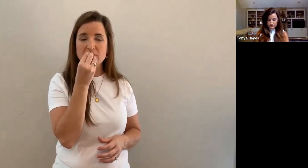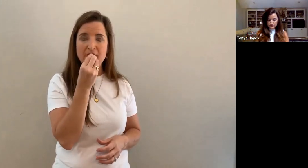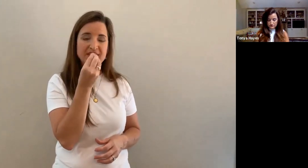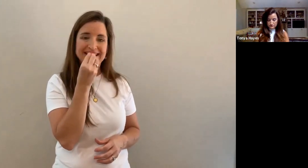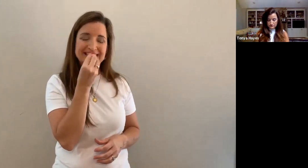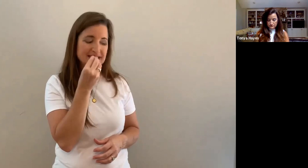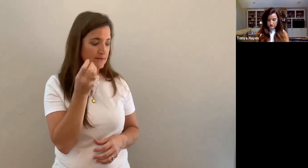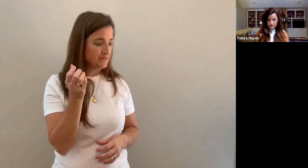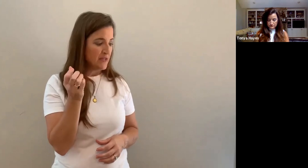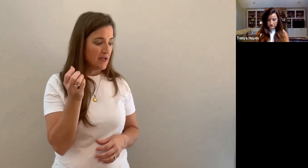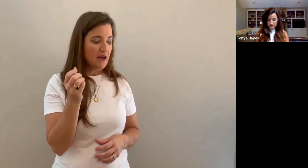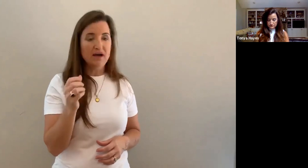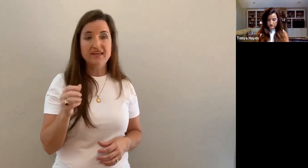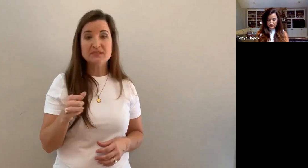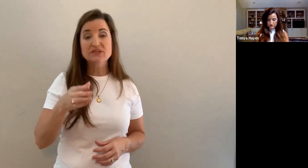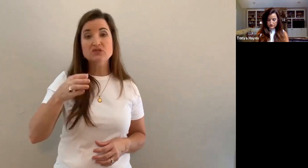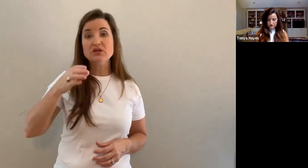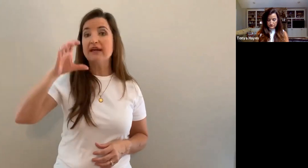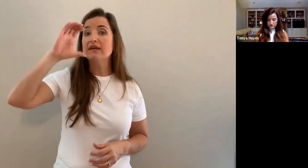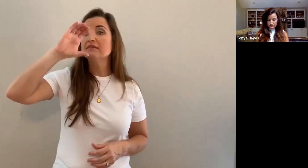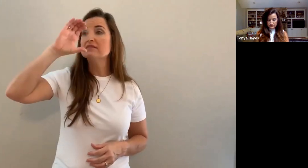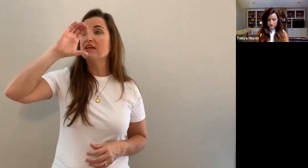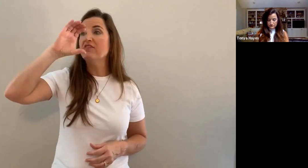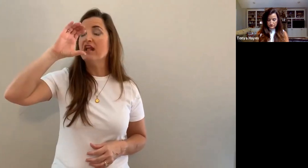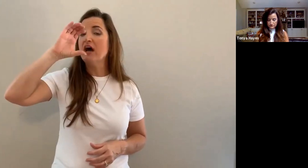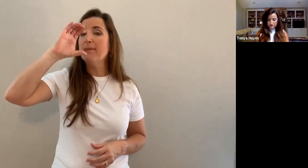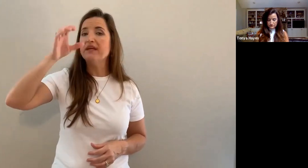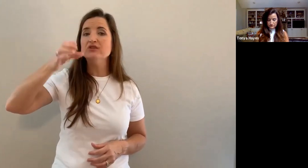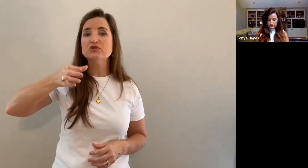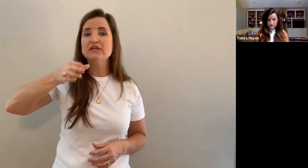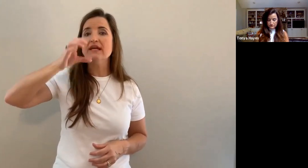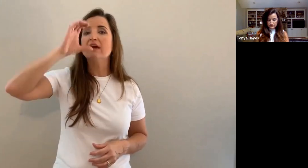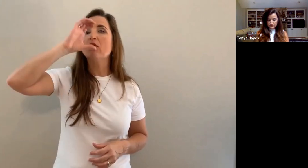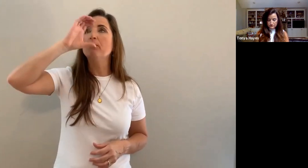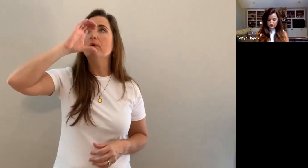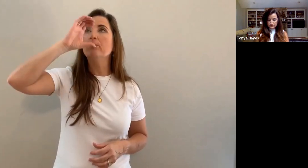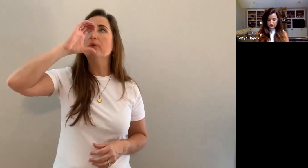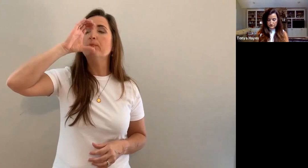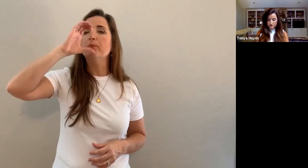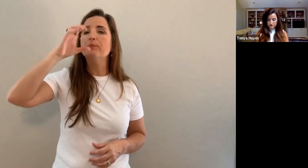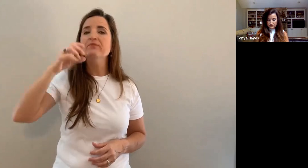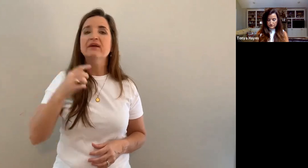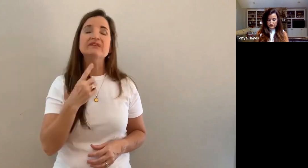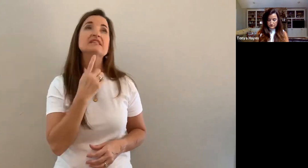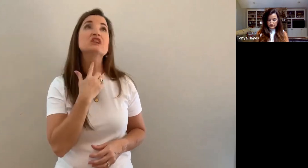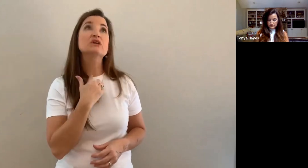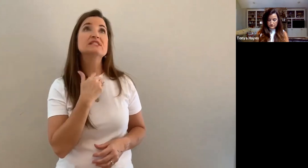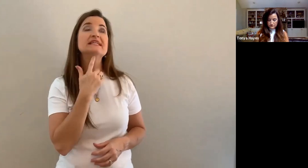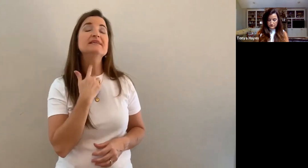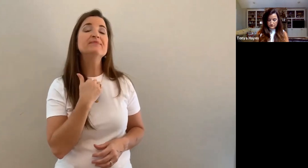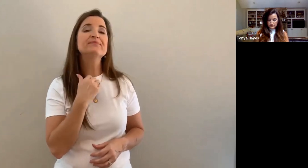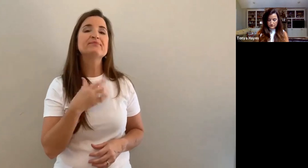food to your mouth. Eat. The next one is drink. It's like you've got a cup and you're drinking. Gulp, gulp, gulp, gulp. This